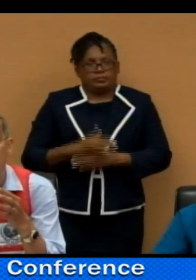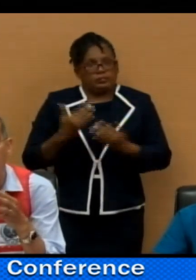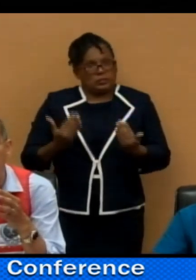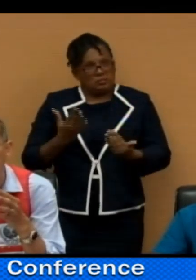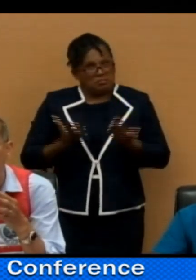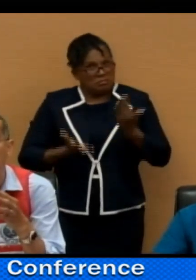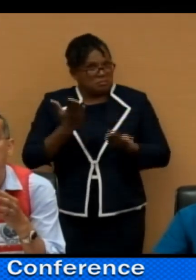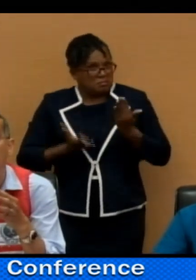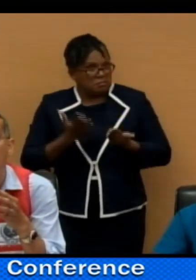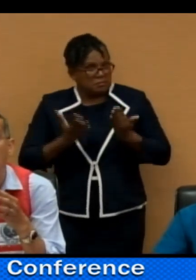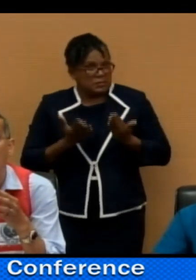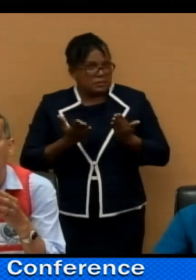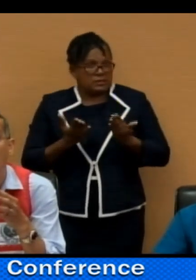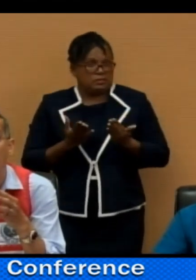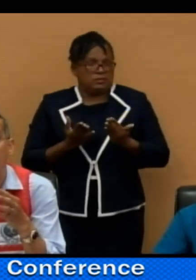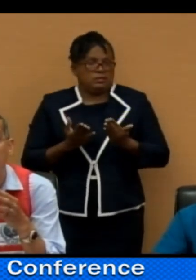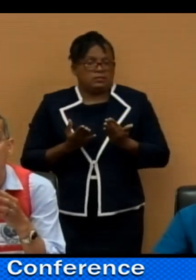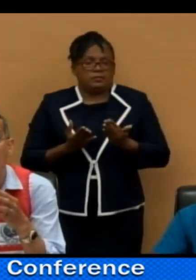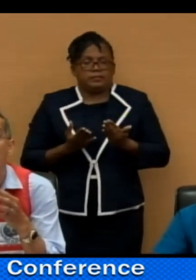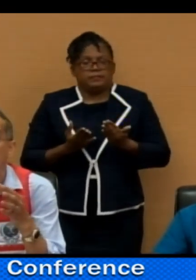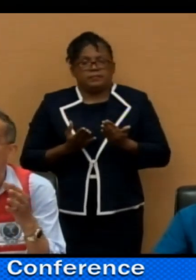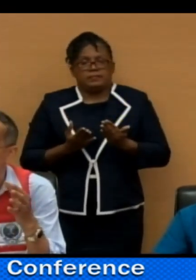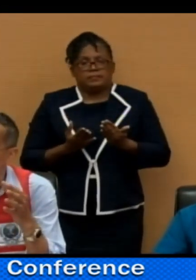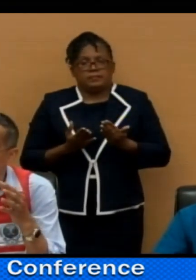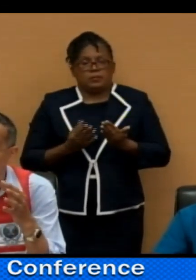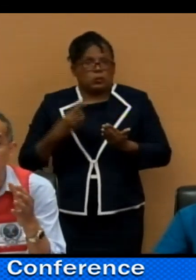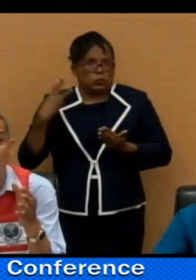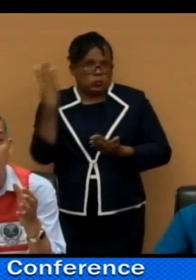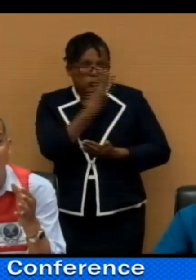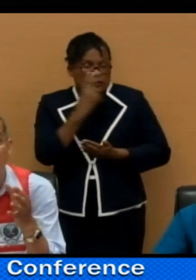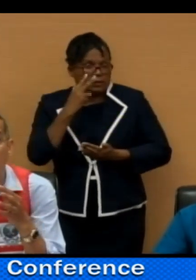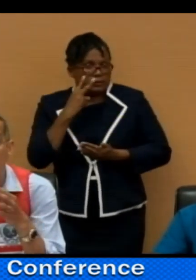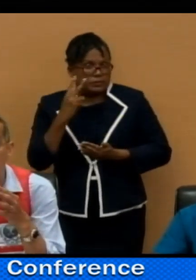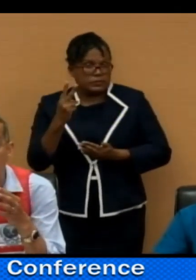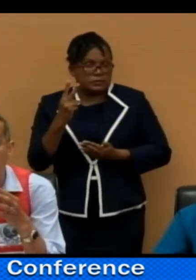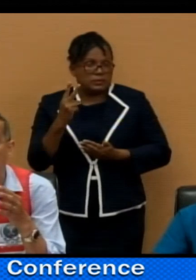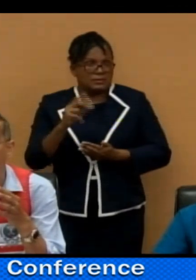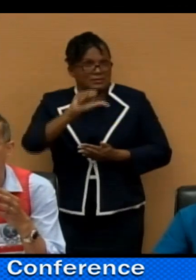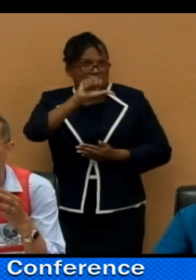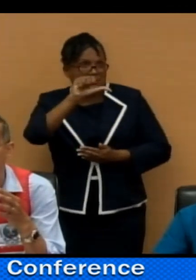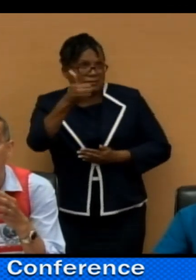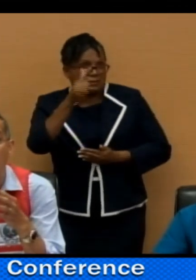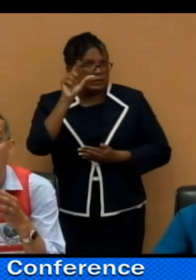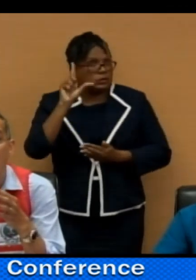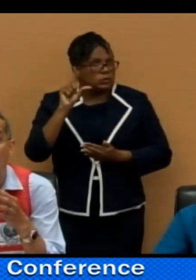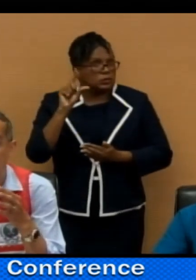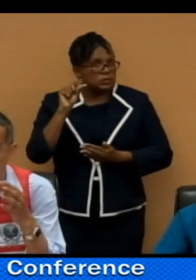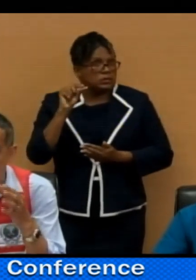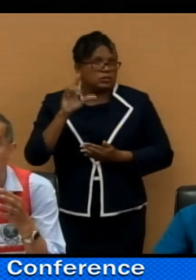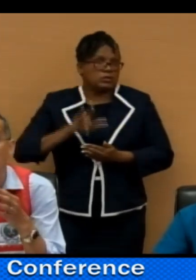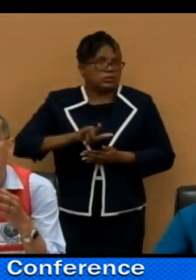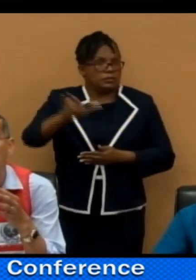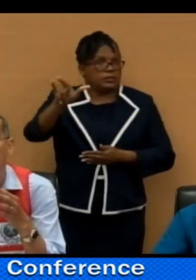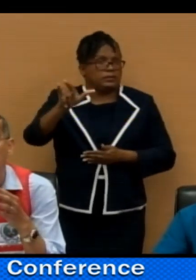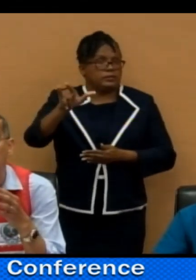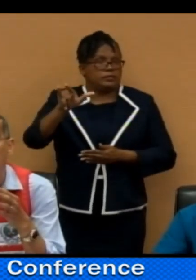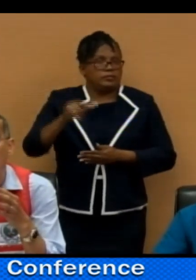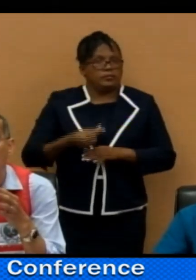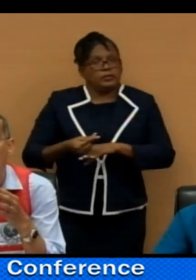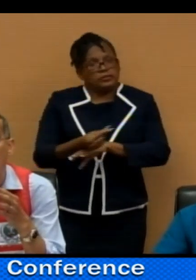in some of the flights, we have seen maybe 10 or 20 on each flight coming forward,